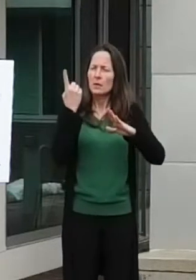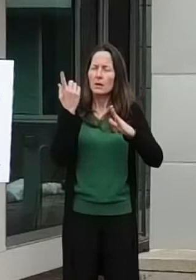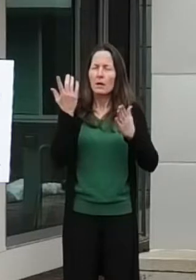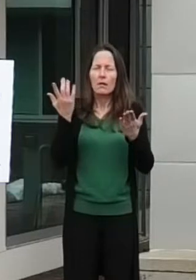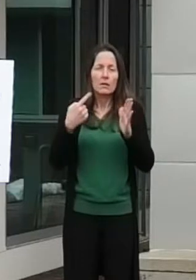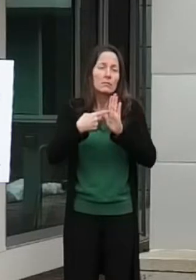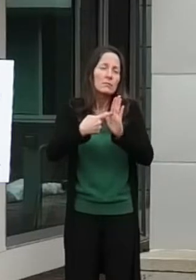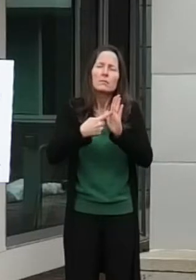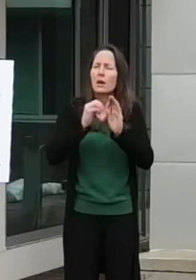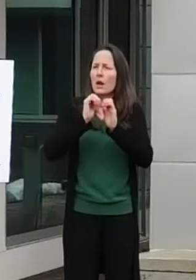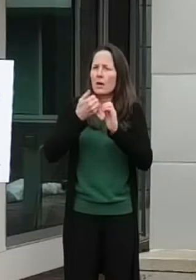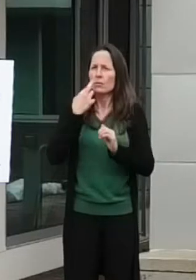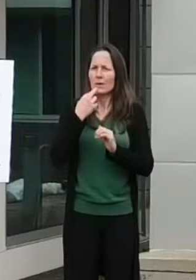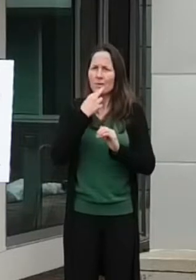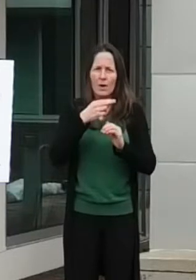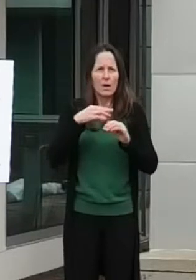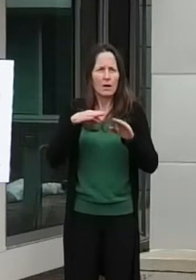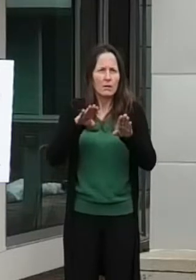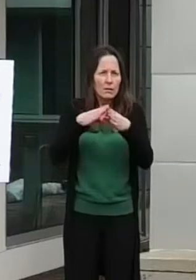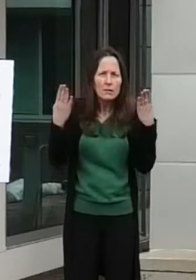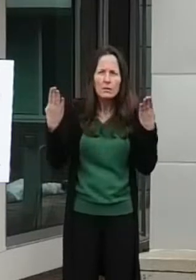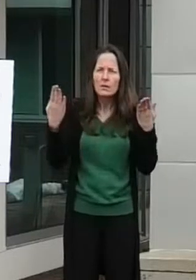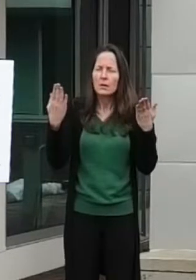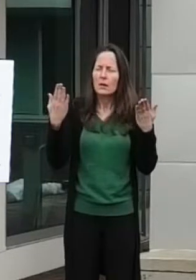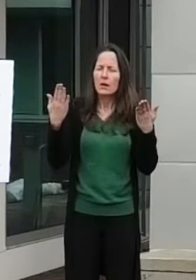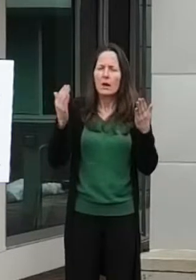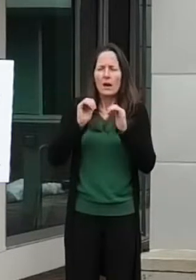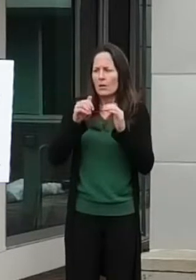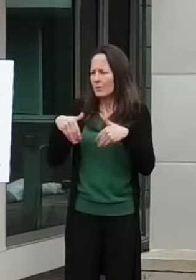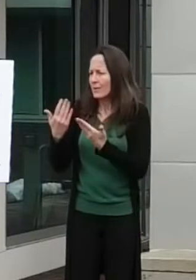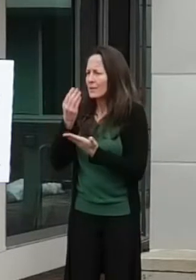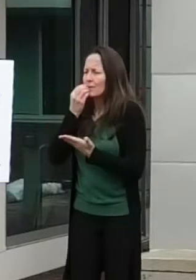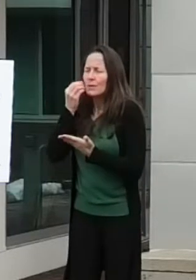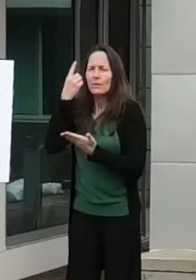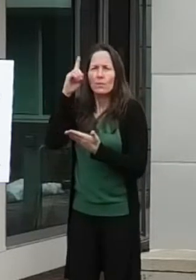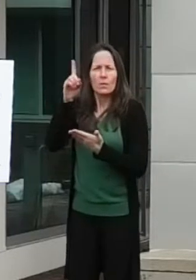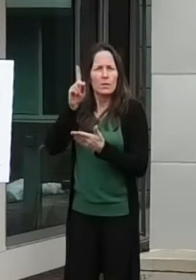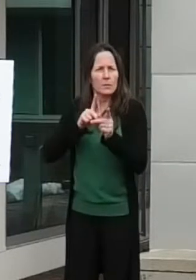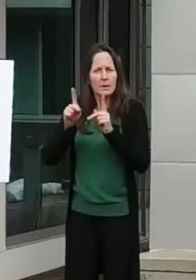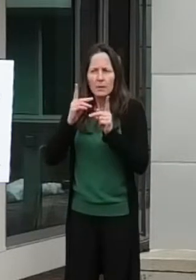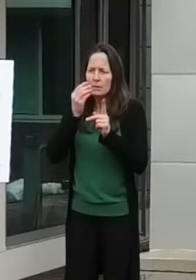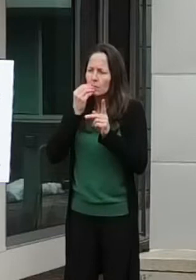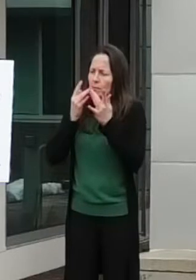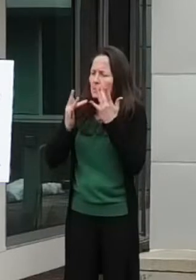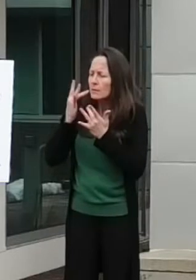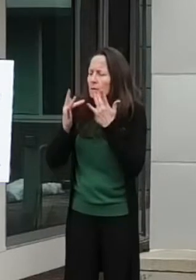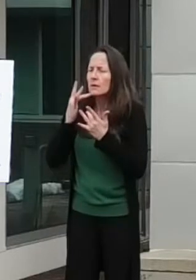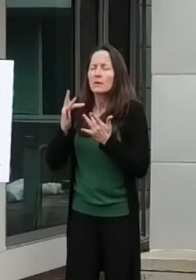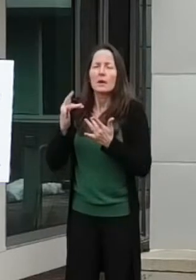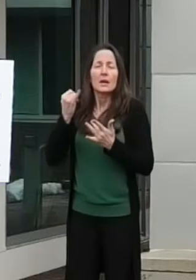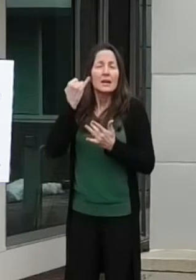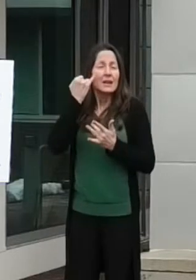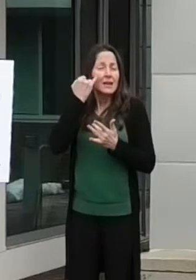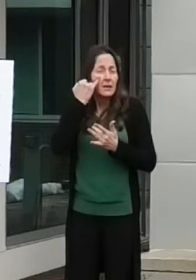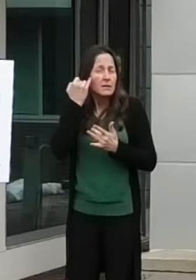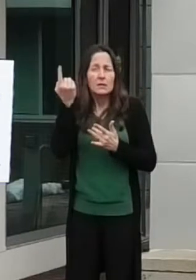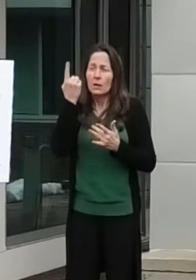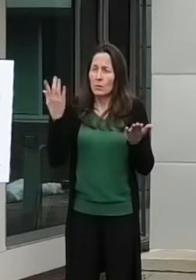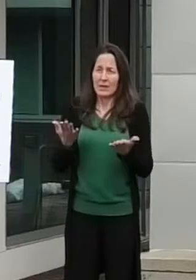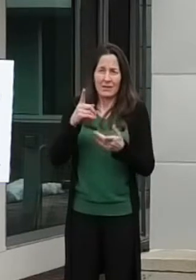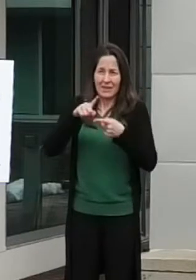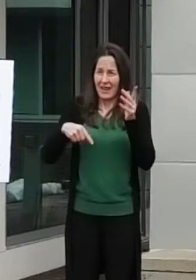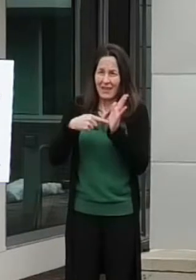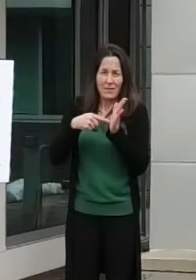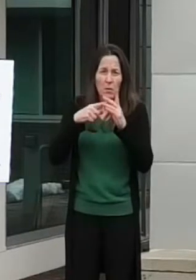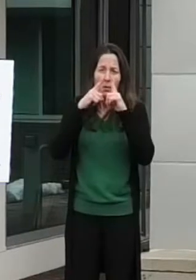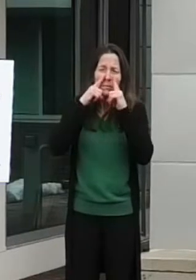and provide food for the hungry? And then what about residents who can't afford masks? Each time someone